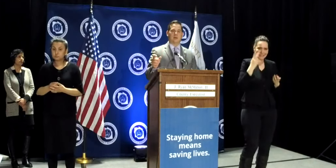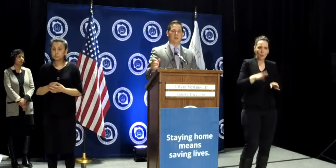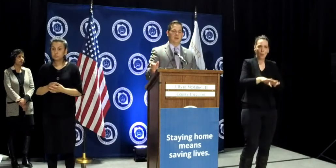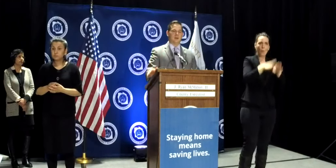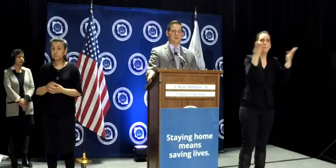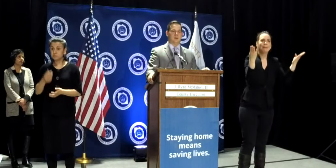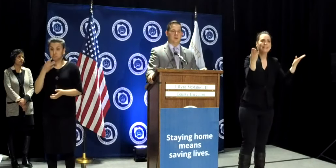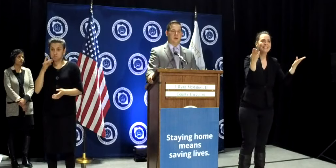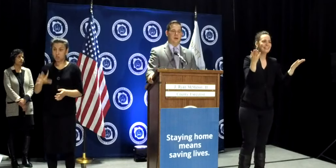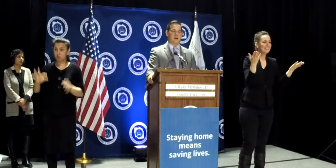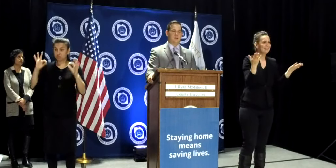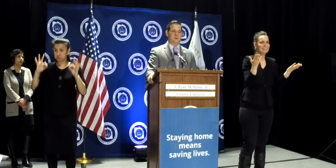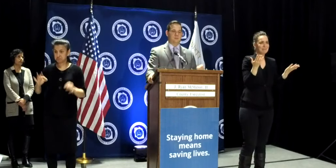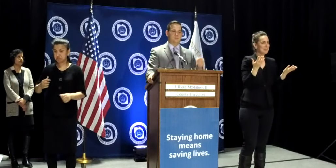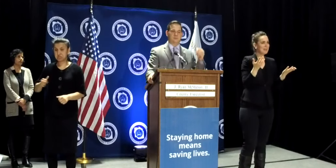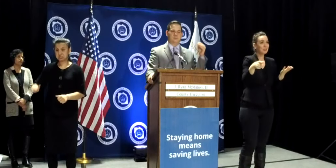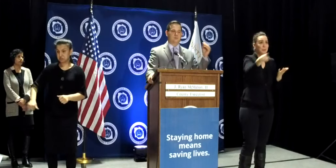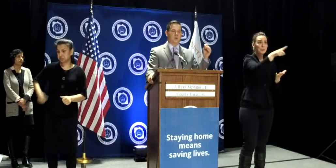the right thing and